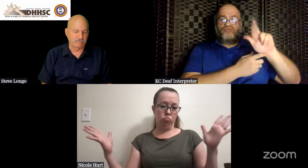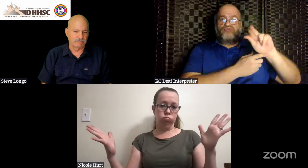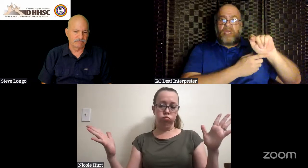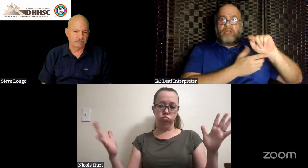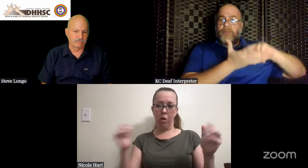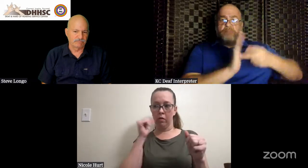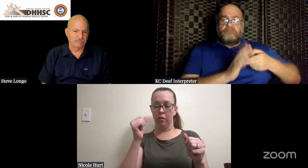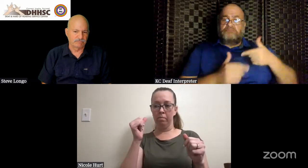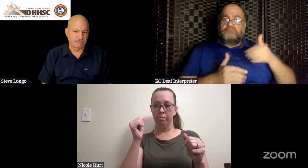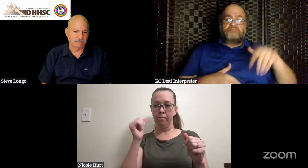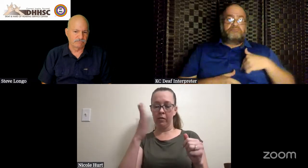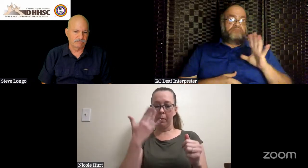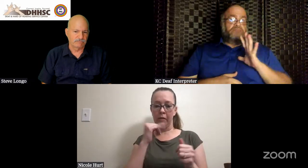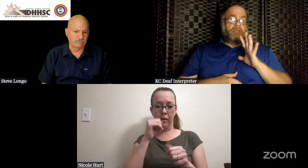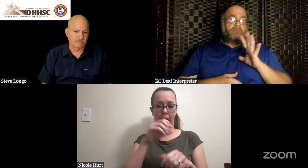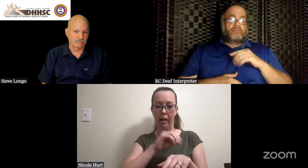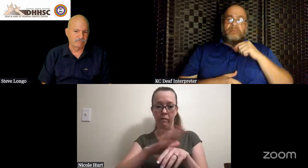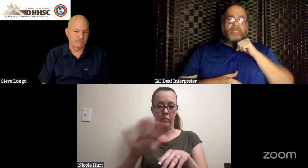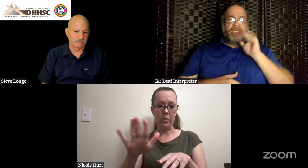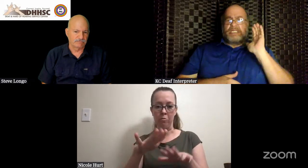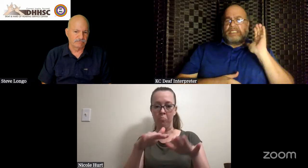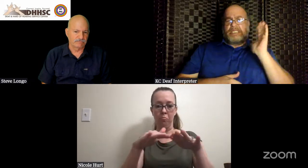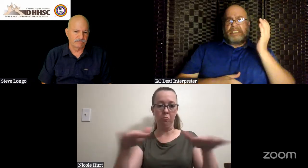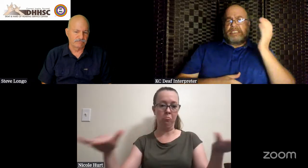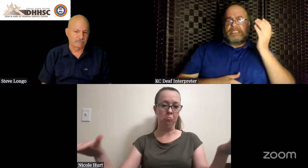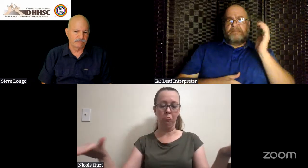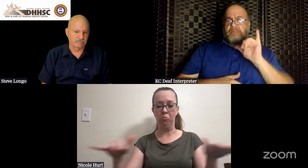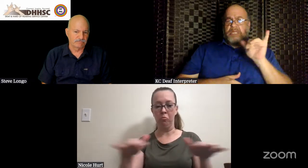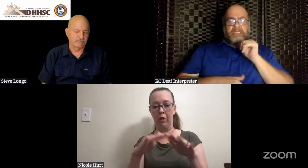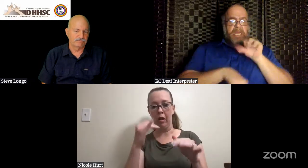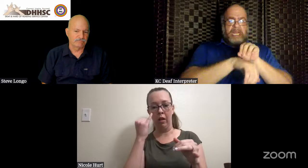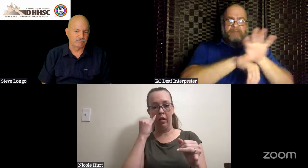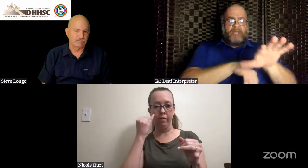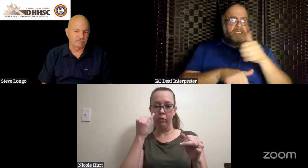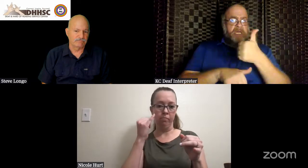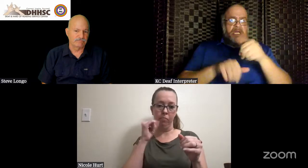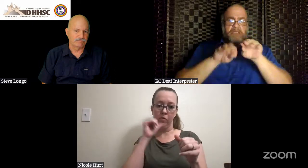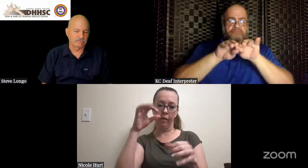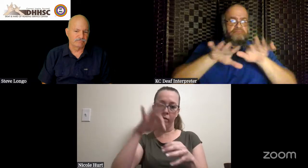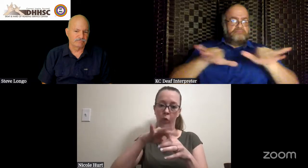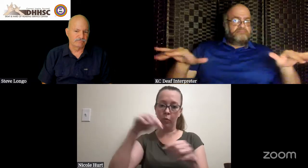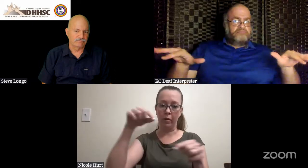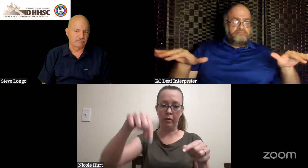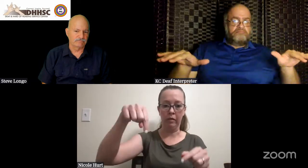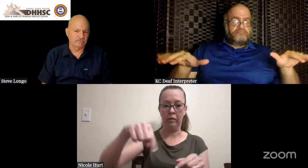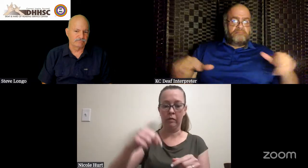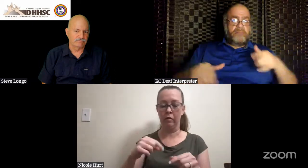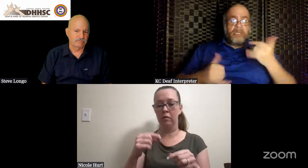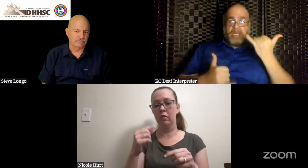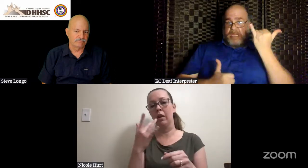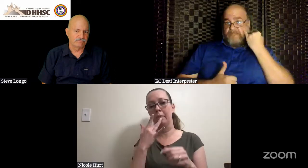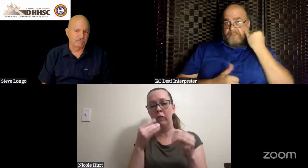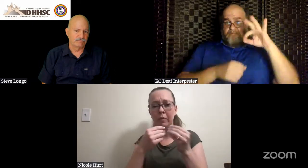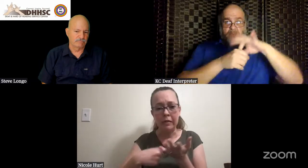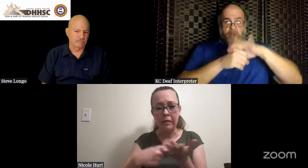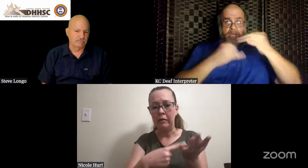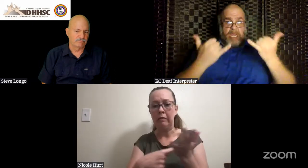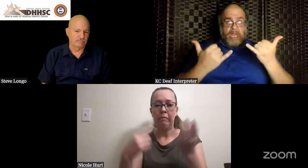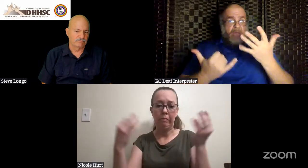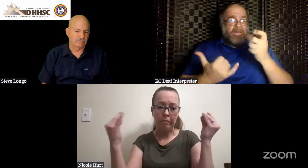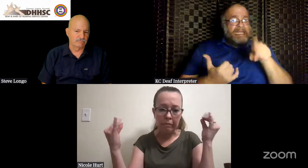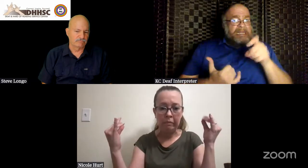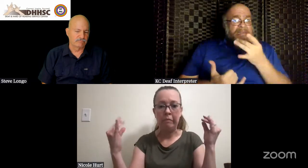because this is not impacting our funding. So it seems